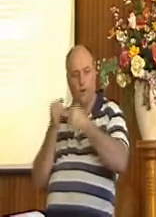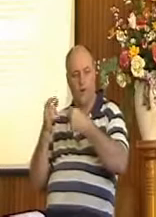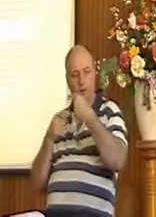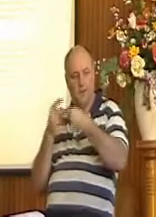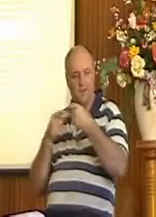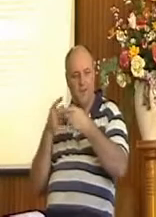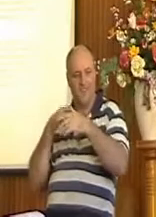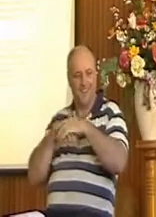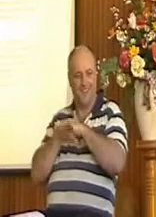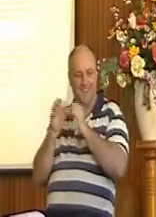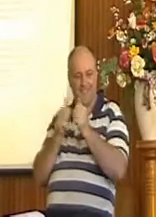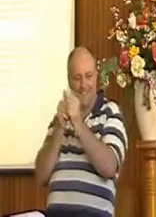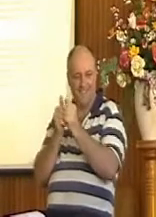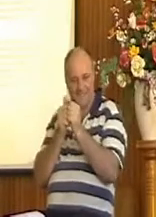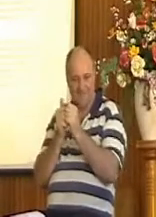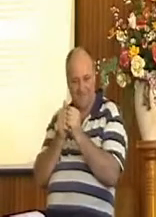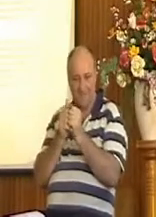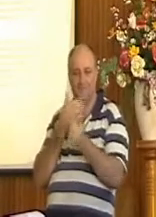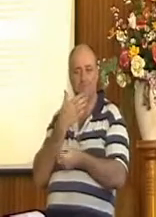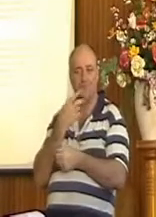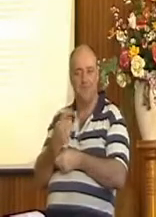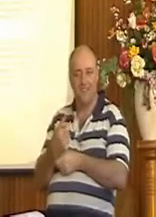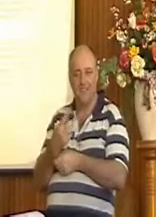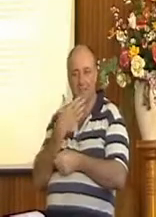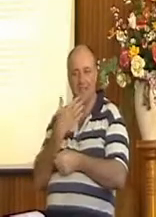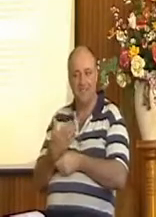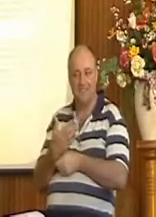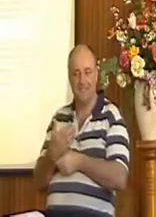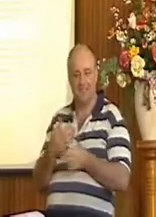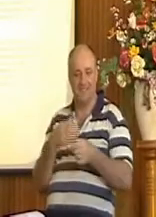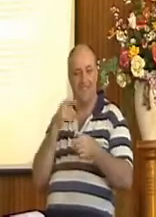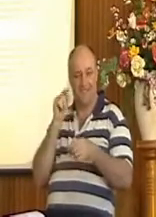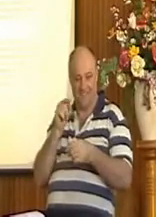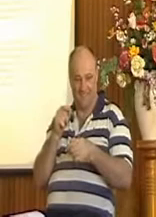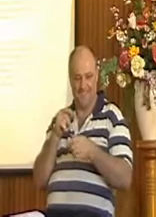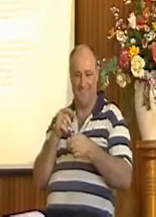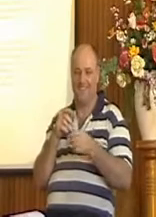sir? That's what it meant. It meant, are you a